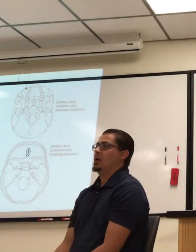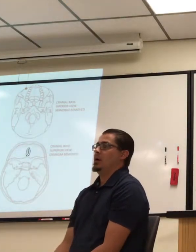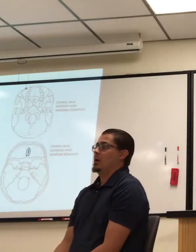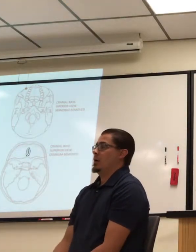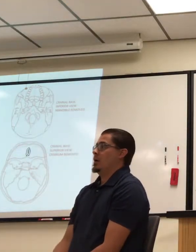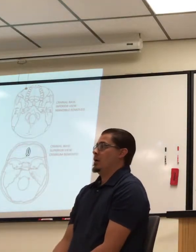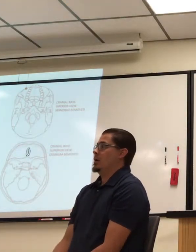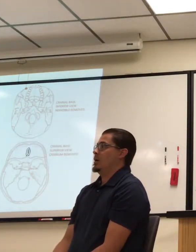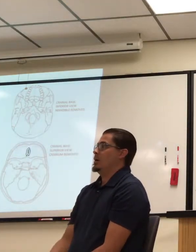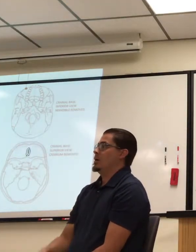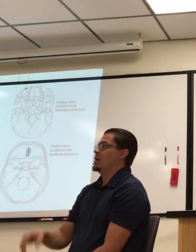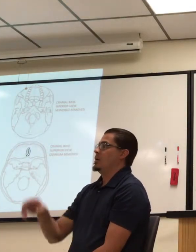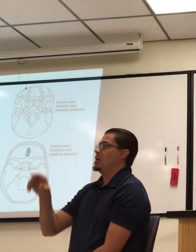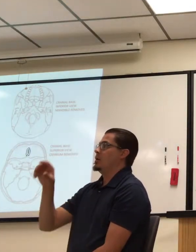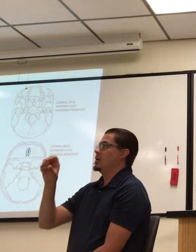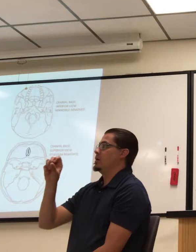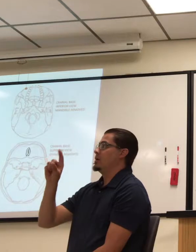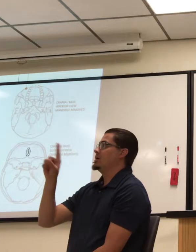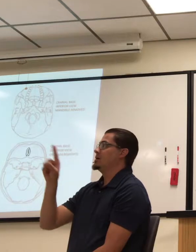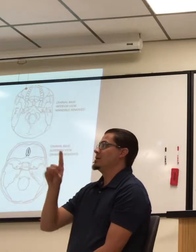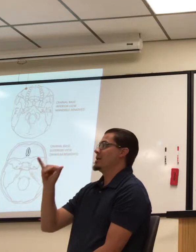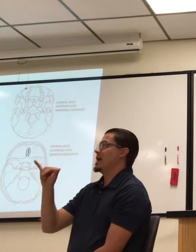Two zygomatic bones.